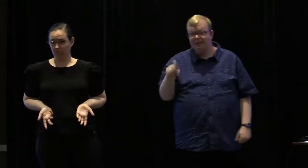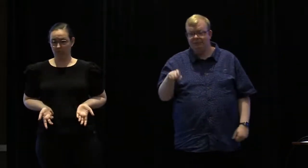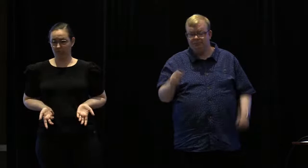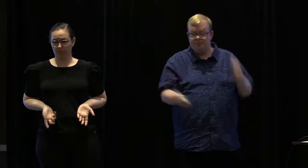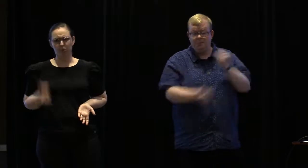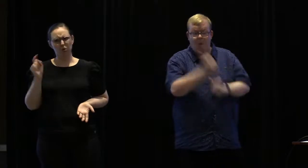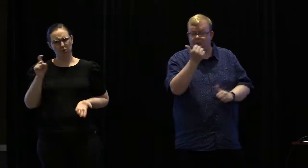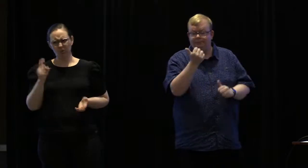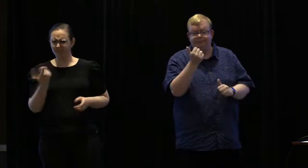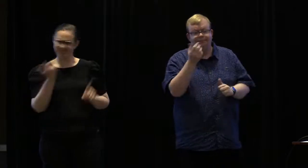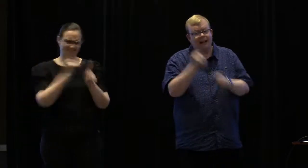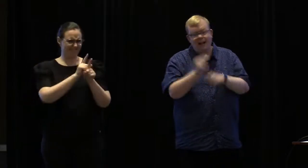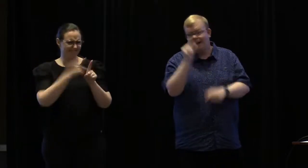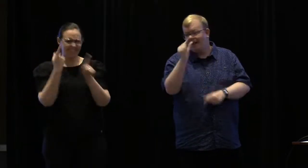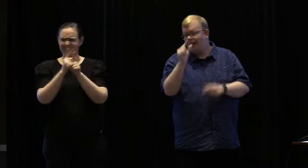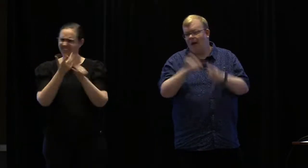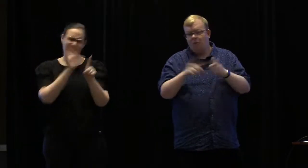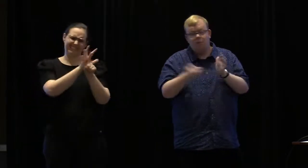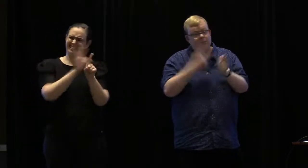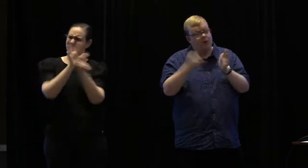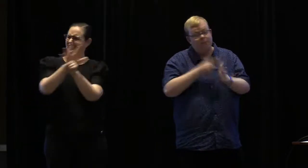No, only a few are.